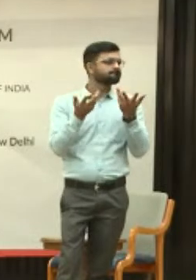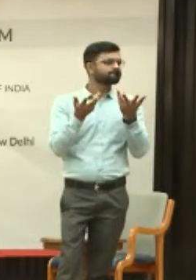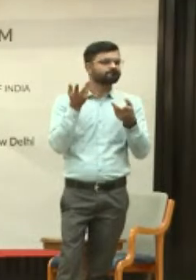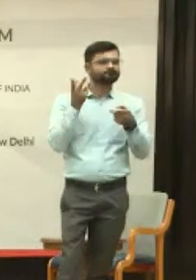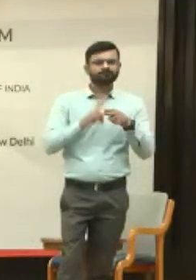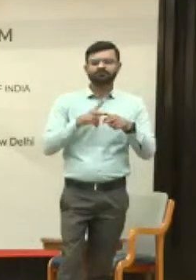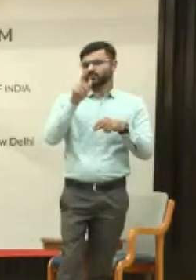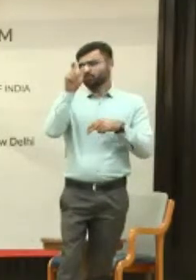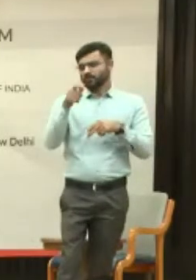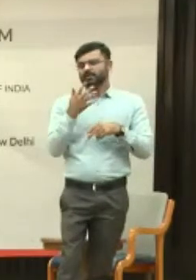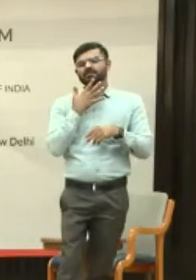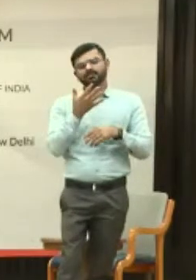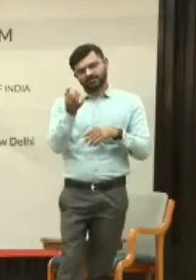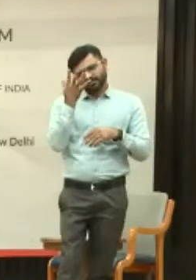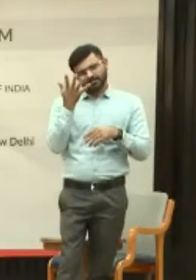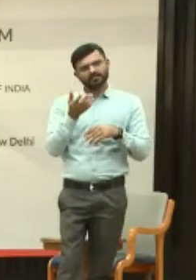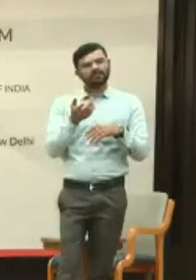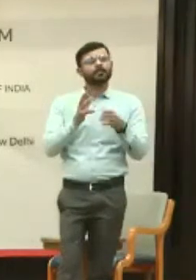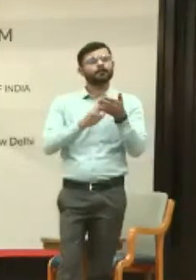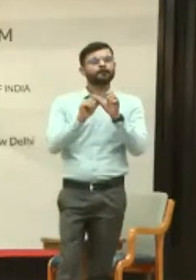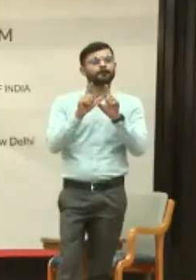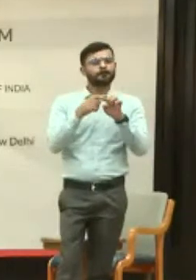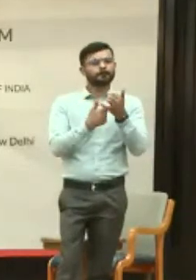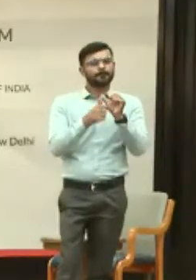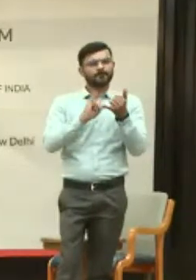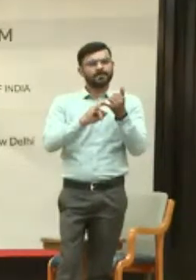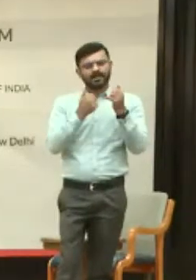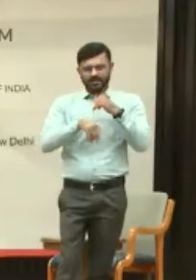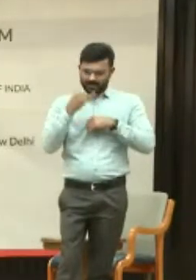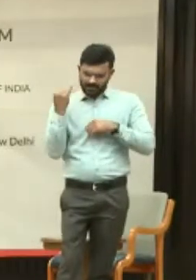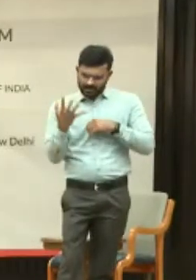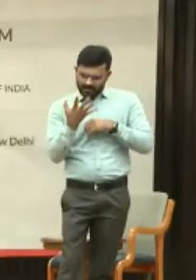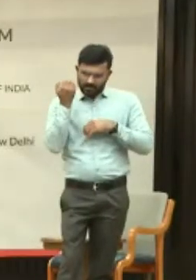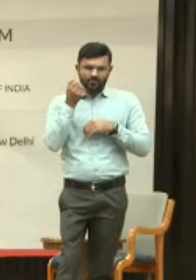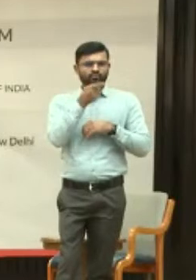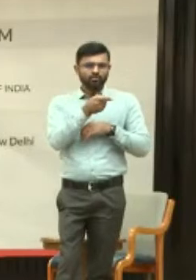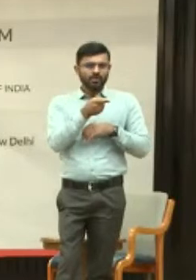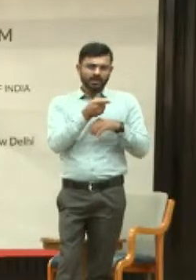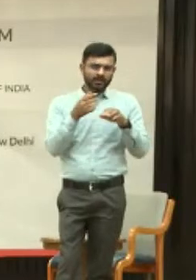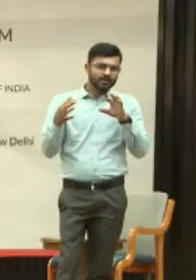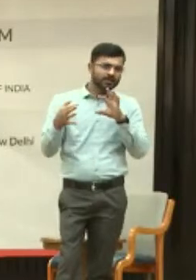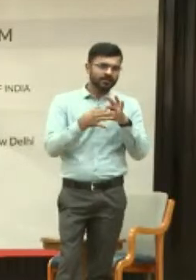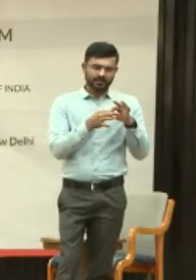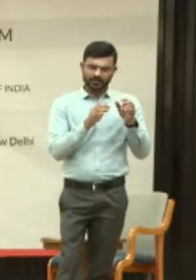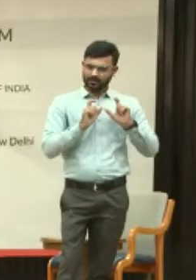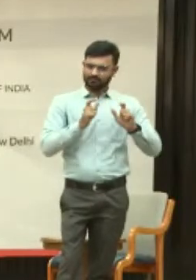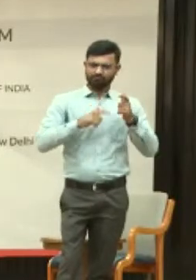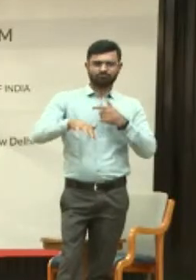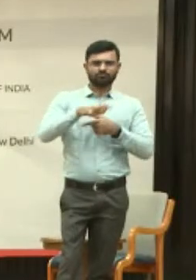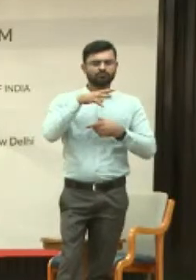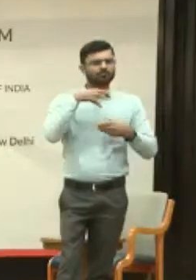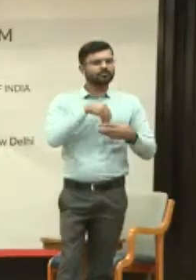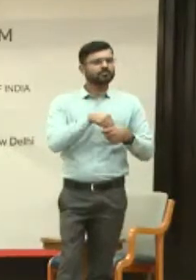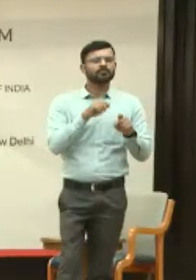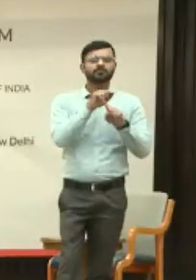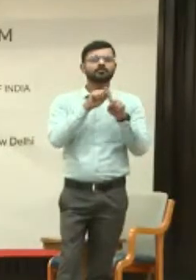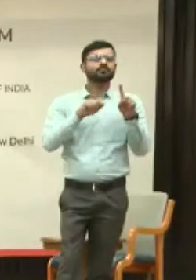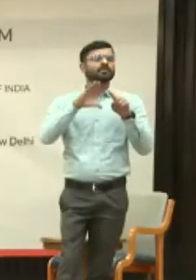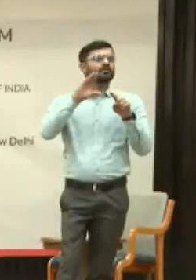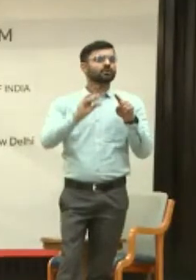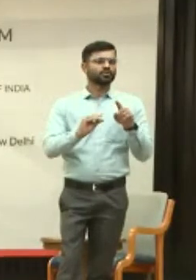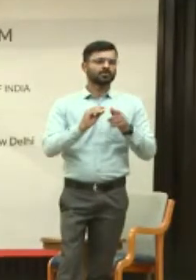Until someone clever, again from Madras Presidency, discovered that cheroots from Trichy were a convenient substitute.